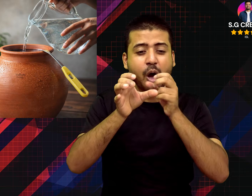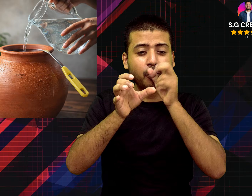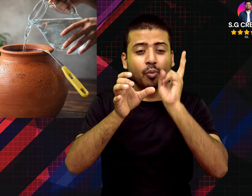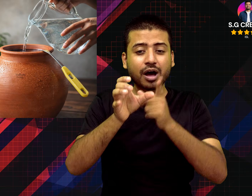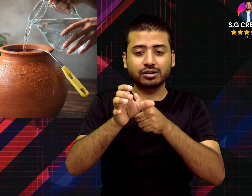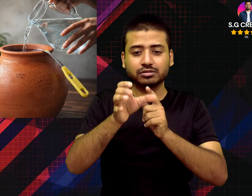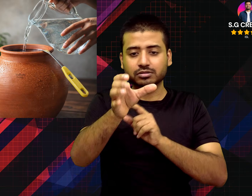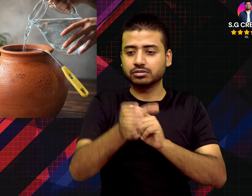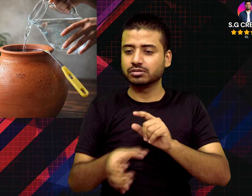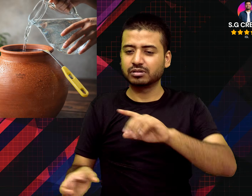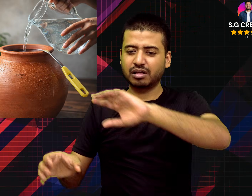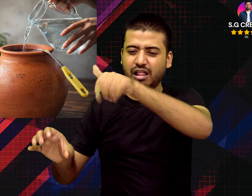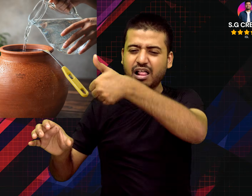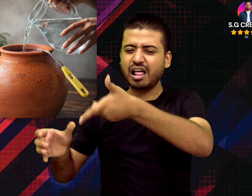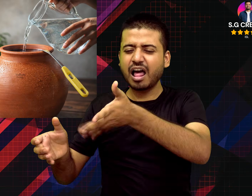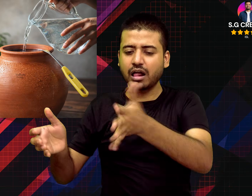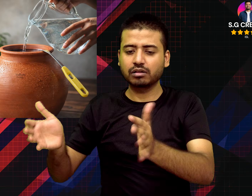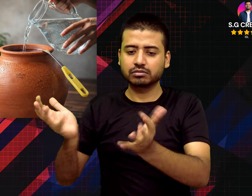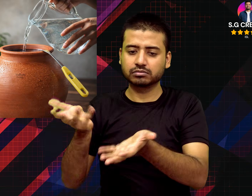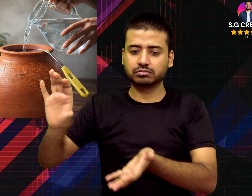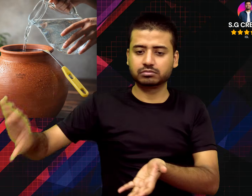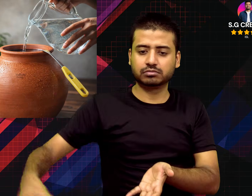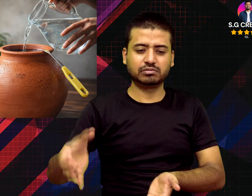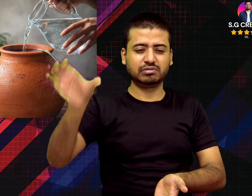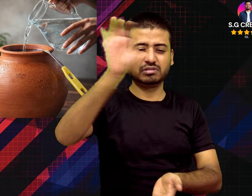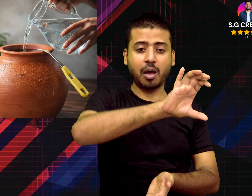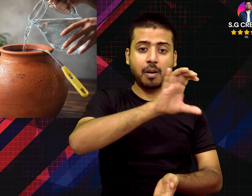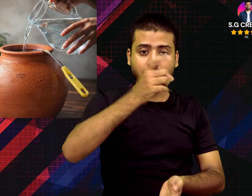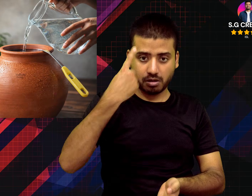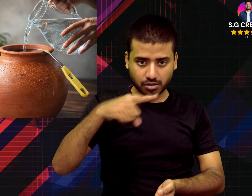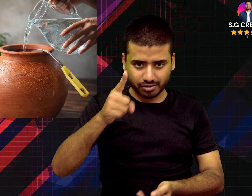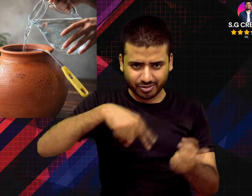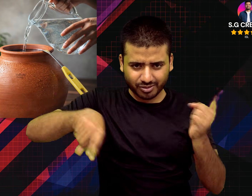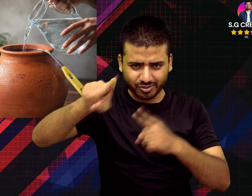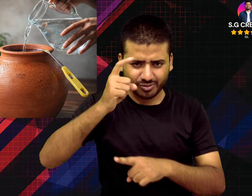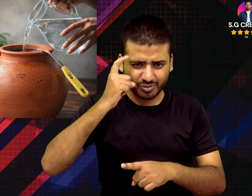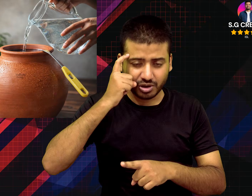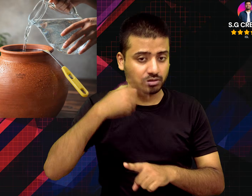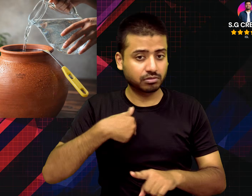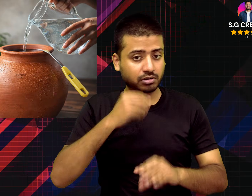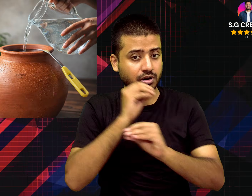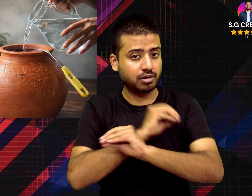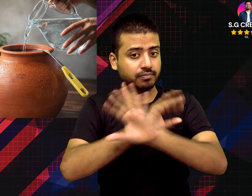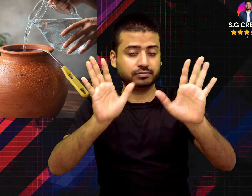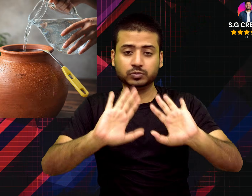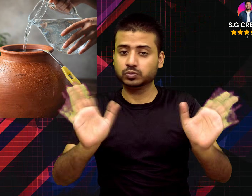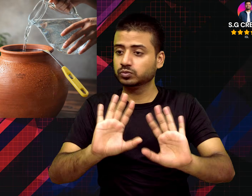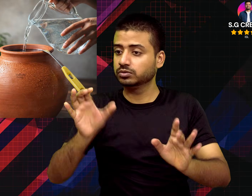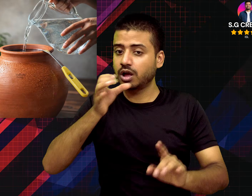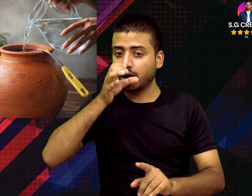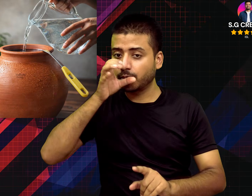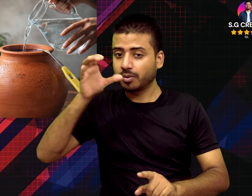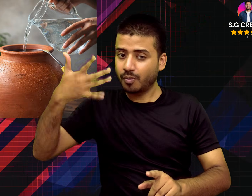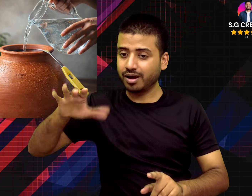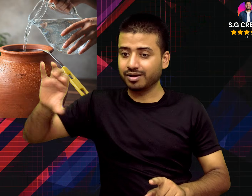for water storage, but also for cooking rich dishes like biryani or fish curry, as it allows the vessel to breathe.